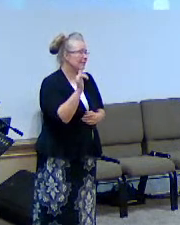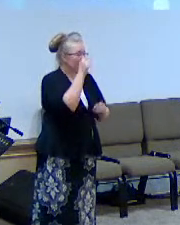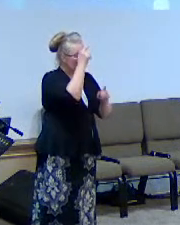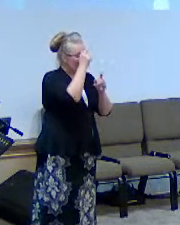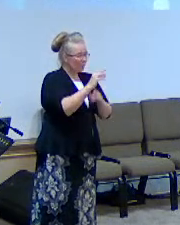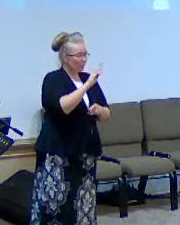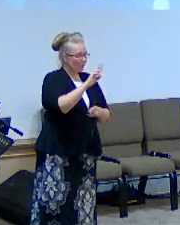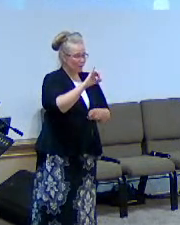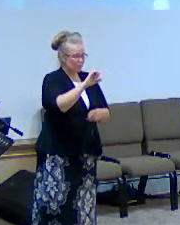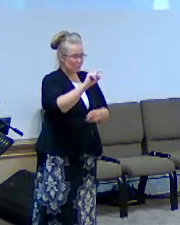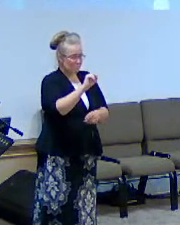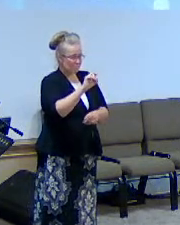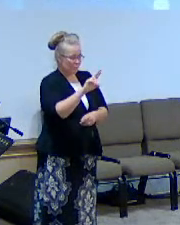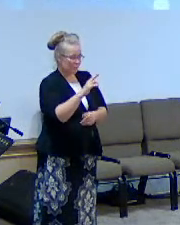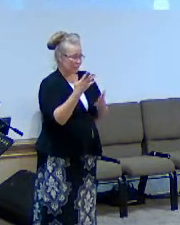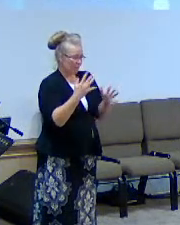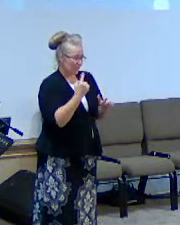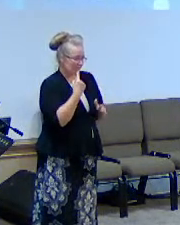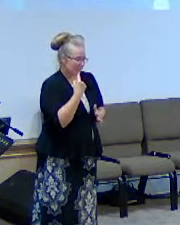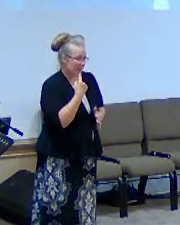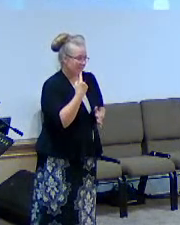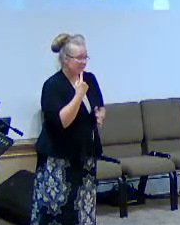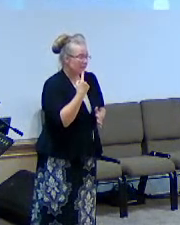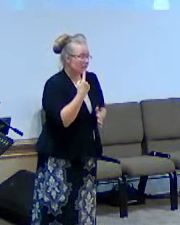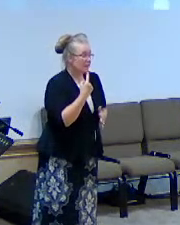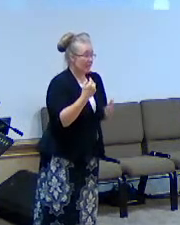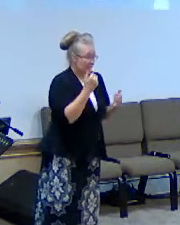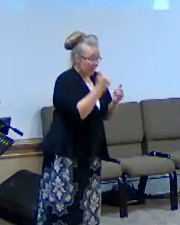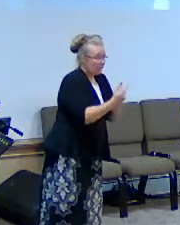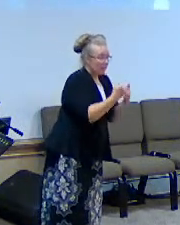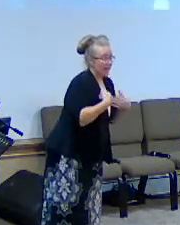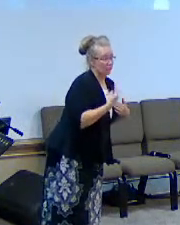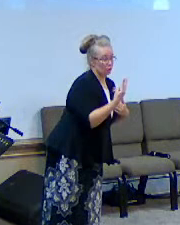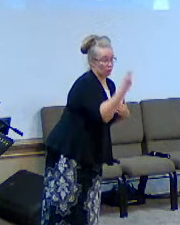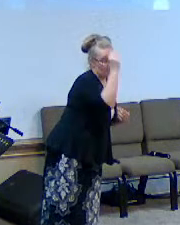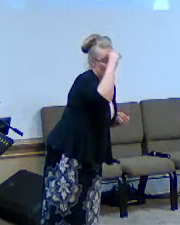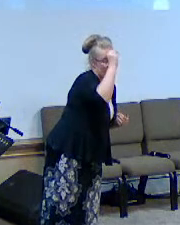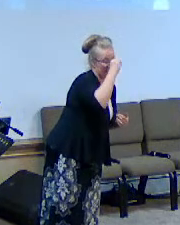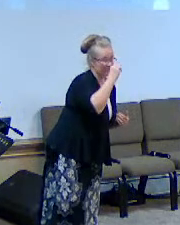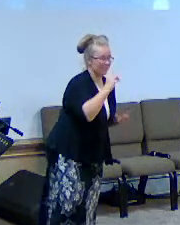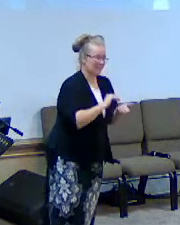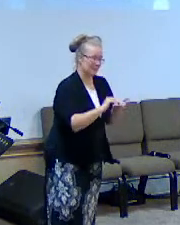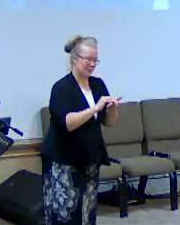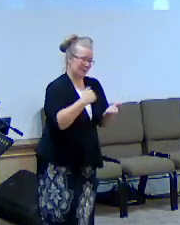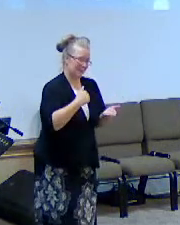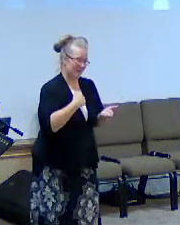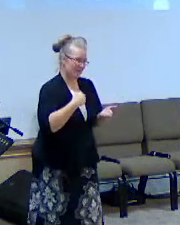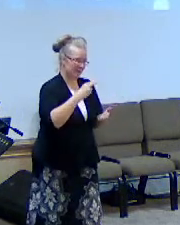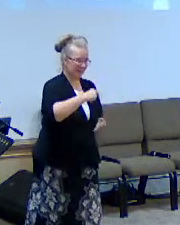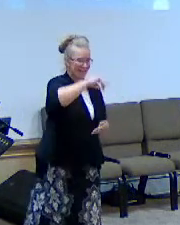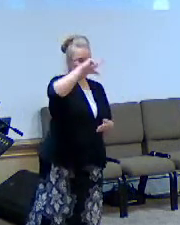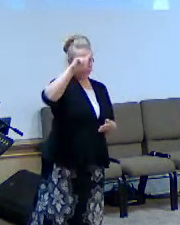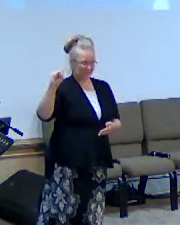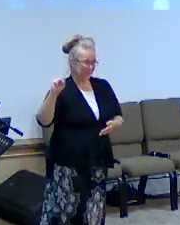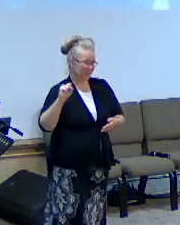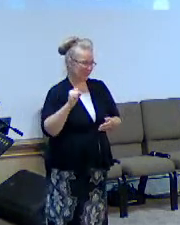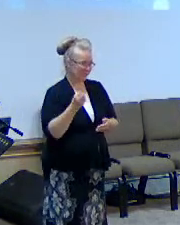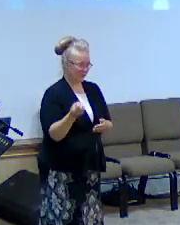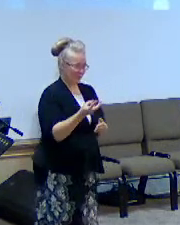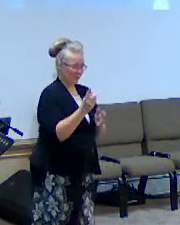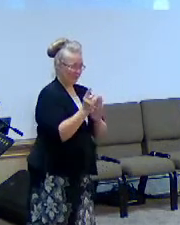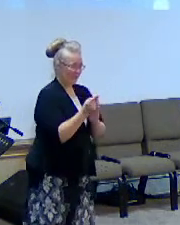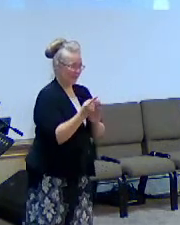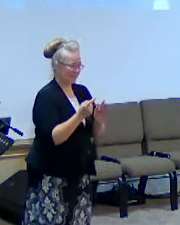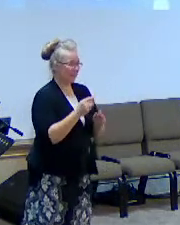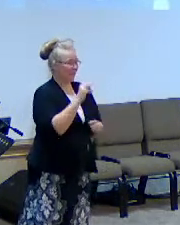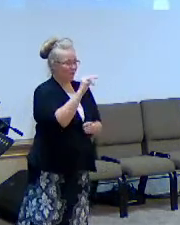probably already said this here. Everybody's got two opinions, right? It's like, and pardon me, I've been in the hills for a few minutes now, so this is a